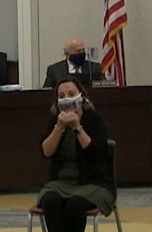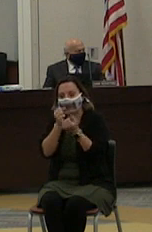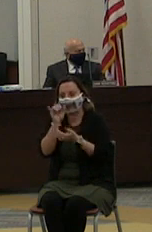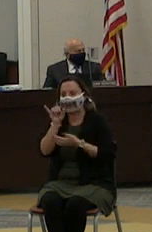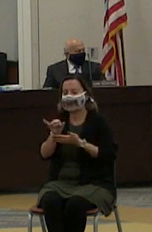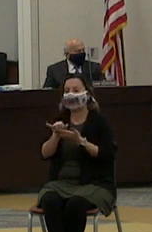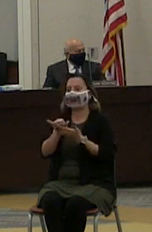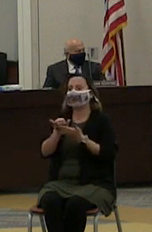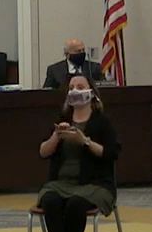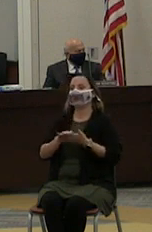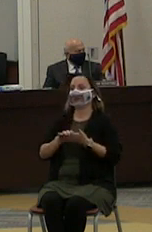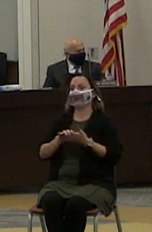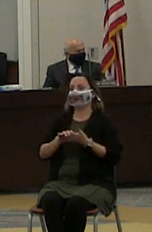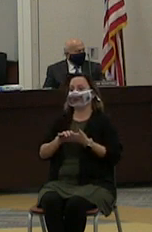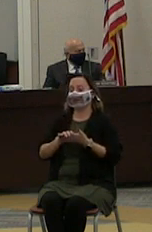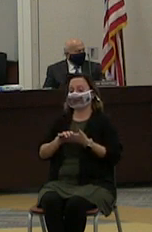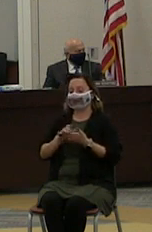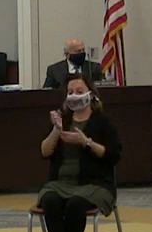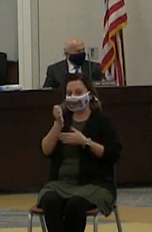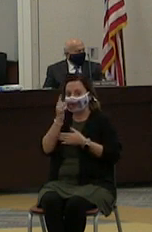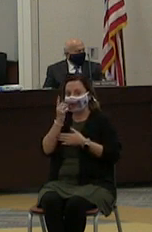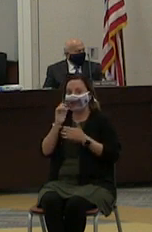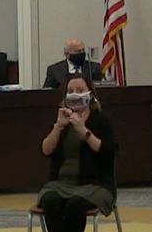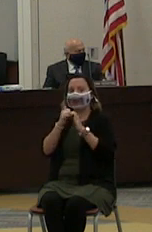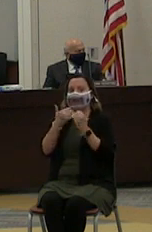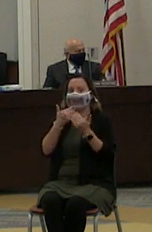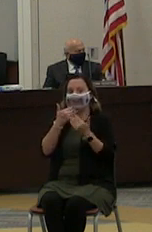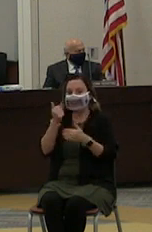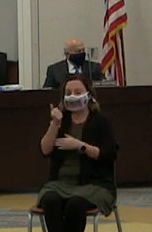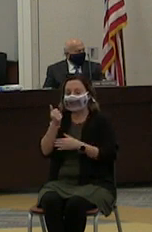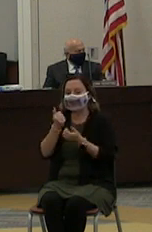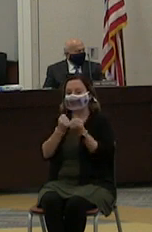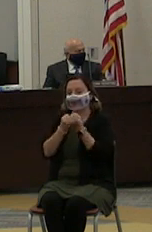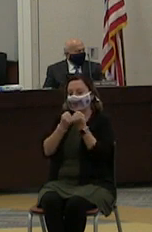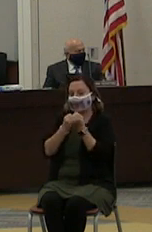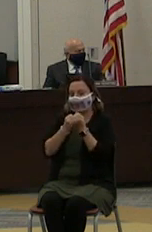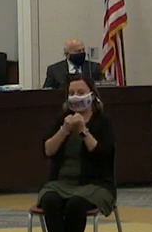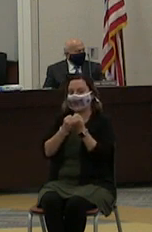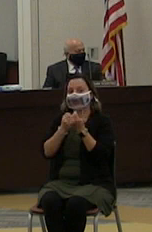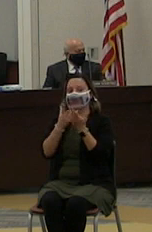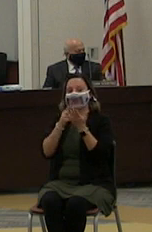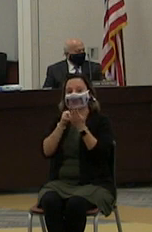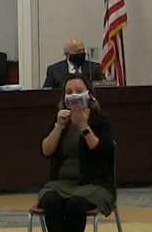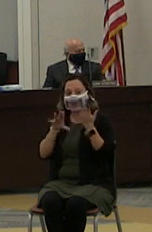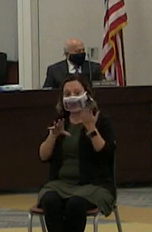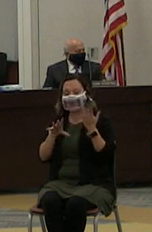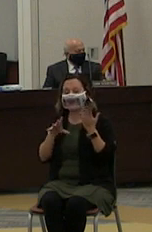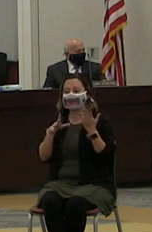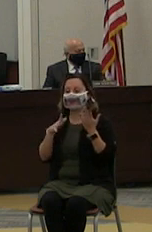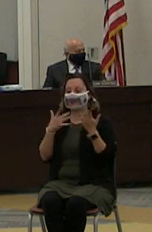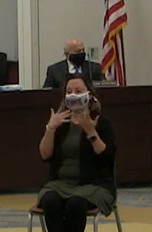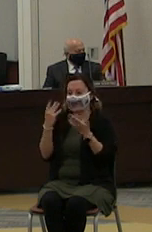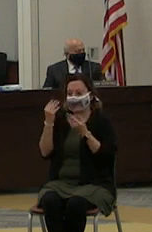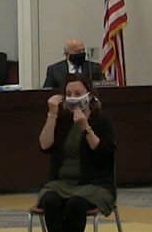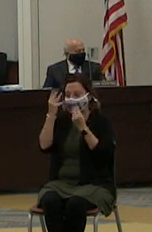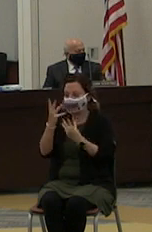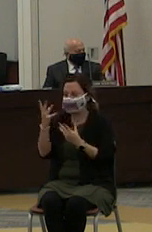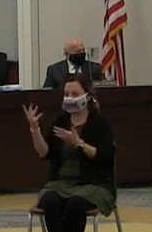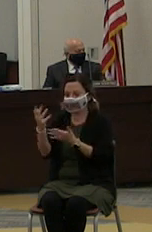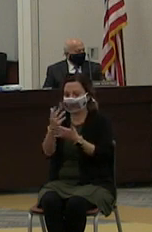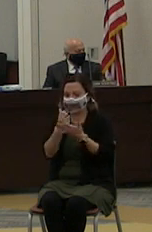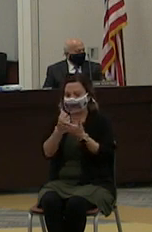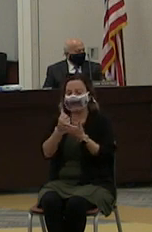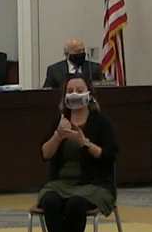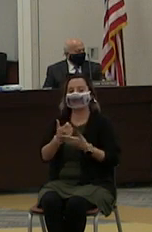how best to help our students based on that information, that data that you can get. Since we have a